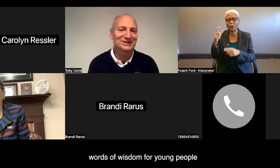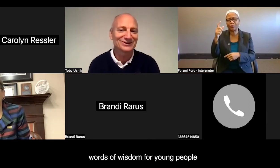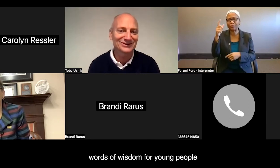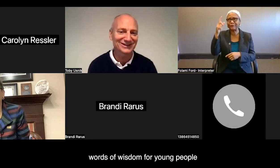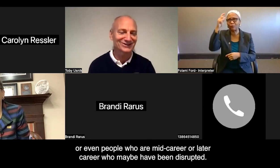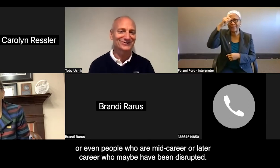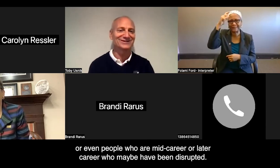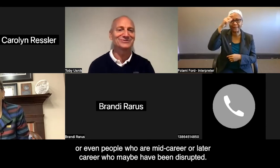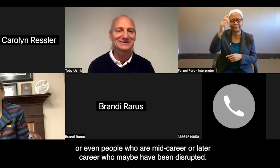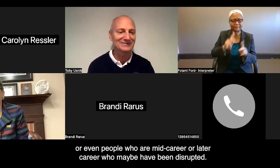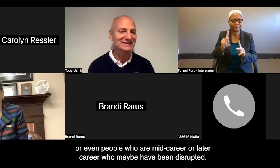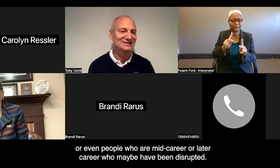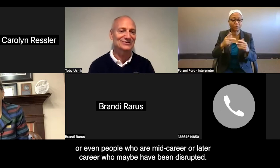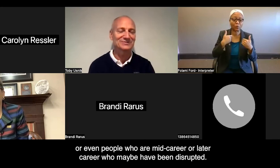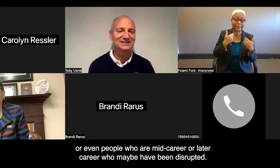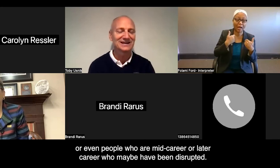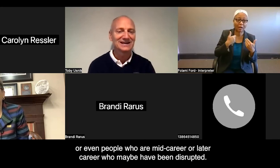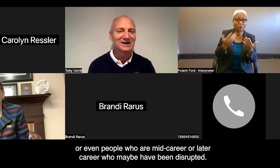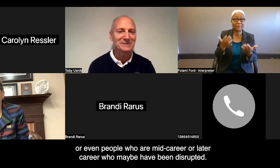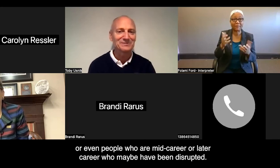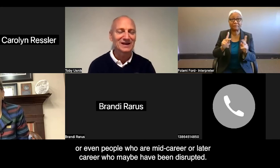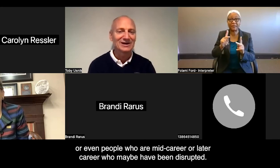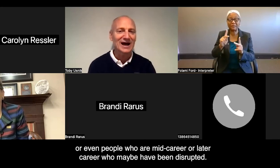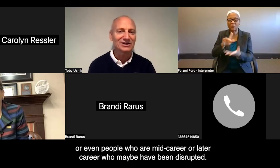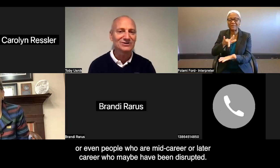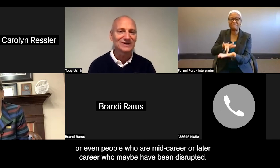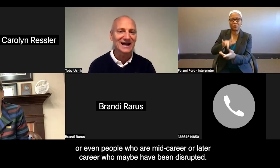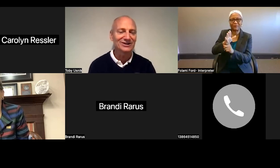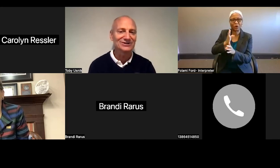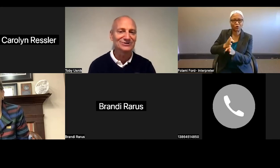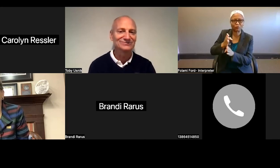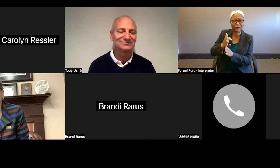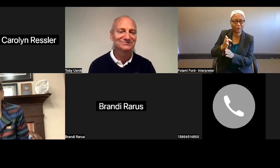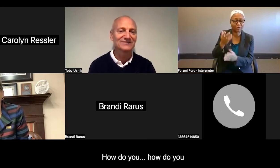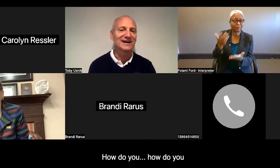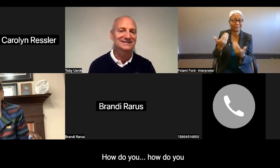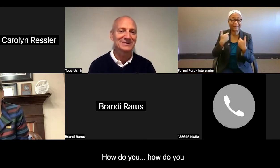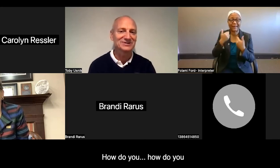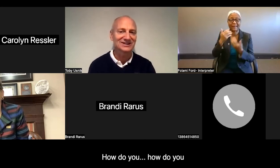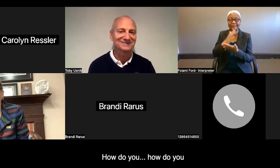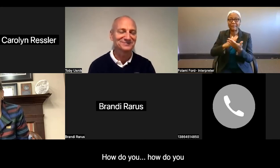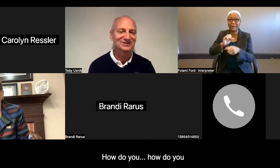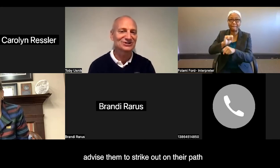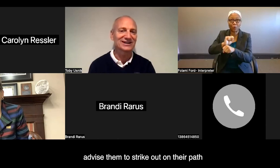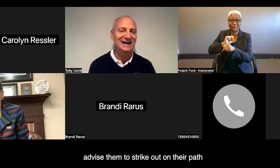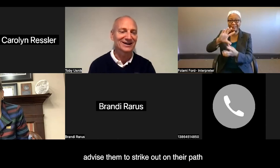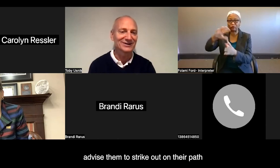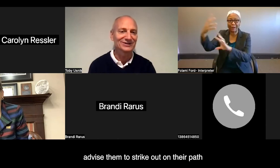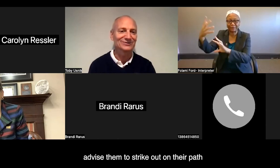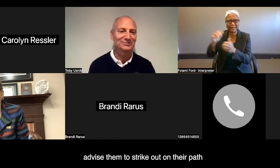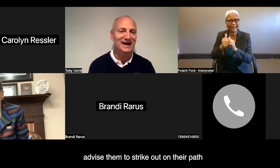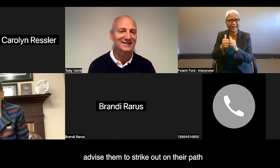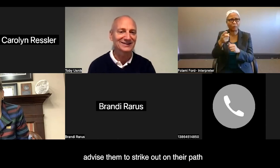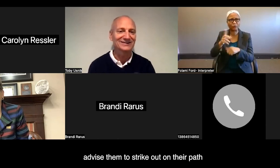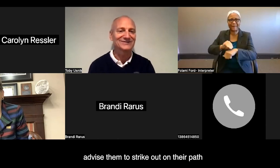people who are mid-career, later career, who maybe have been disrupted. How do you advise them to strike out